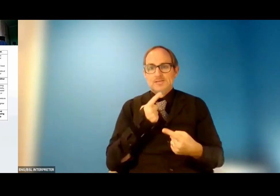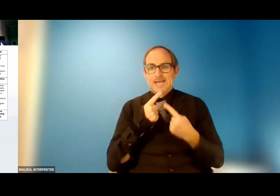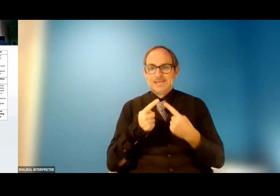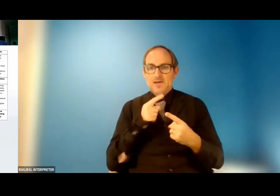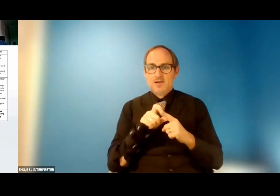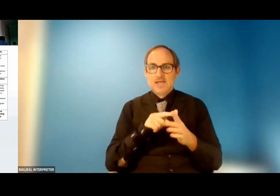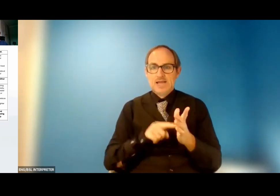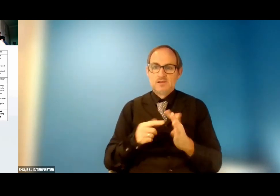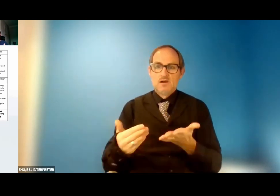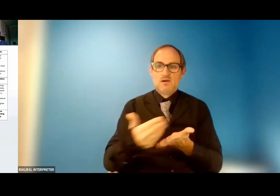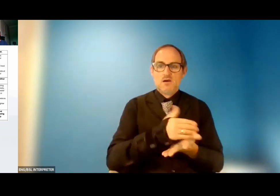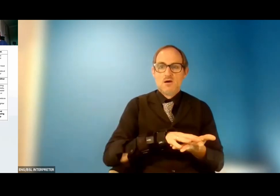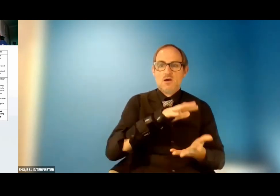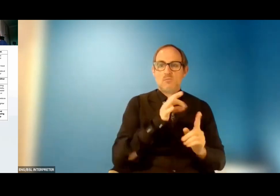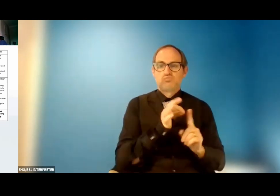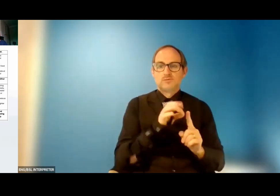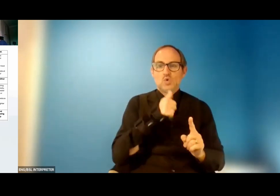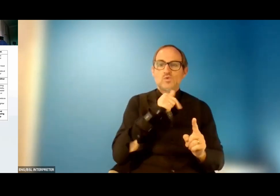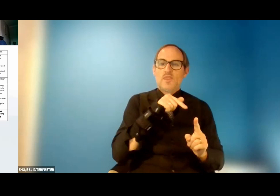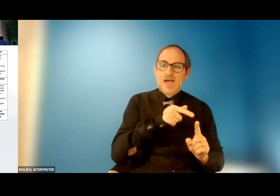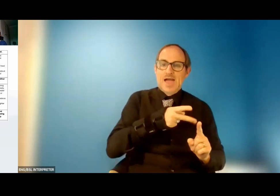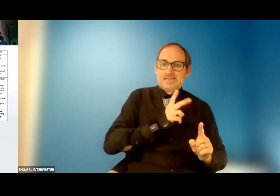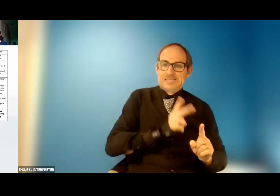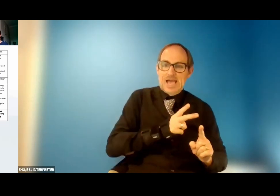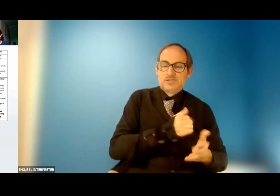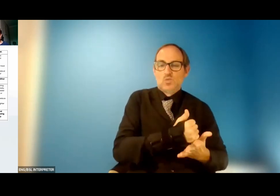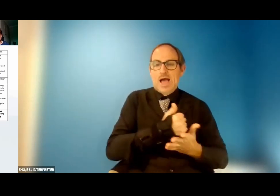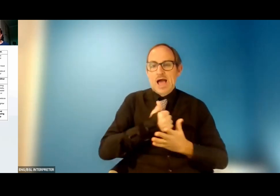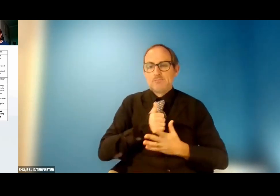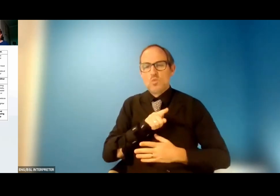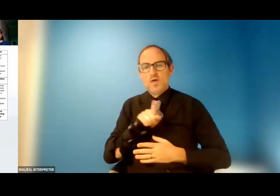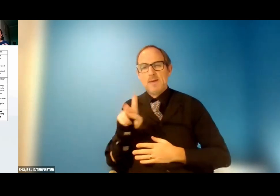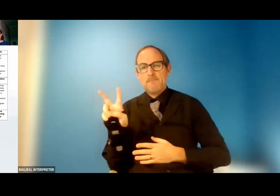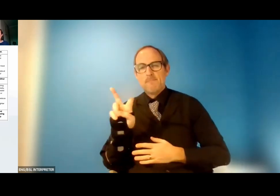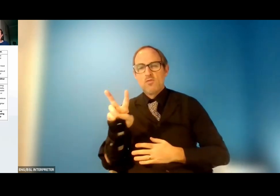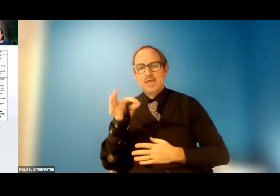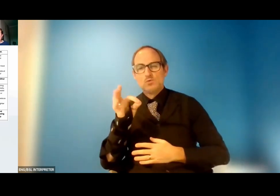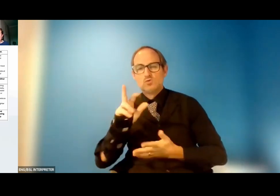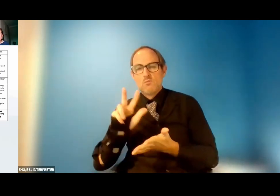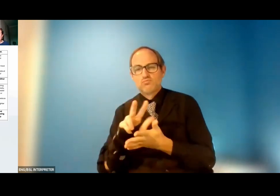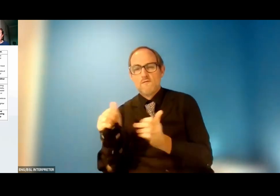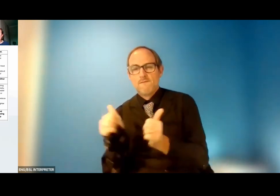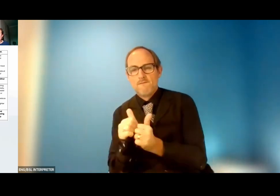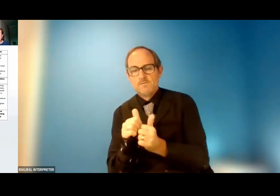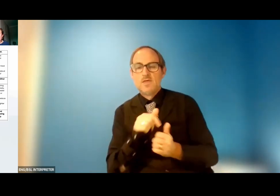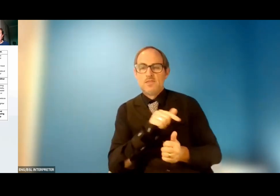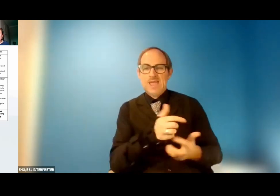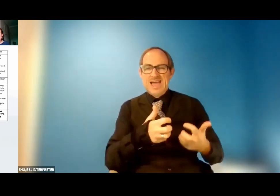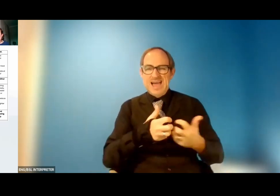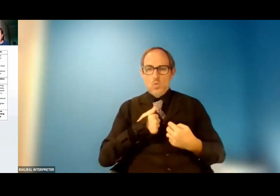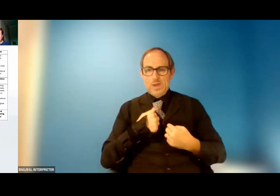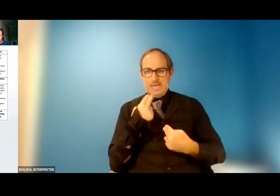again now that we have a real sense of what we should be looking for, and how we might sort of